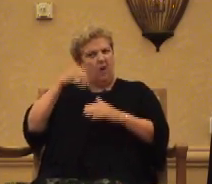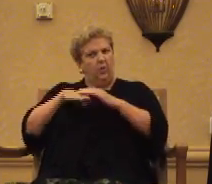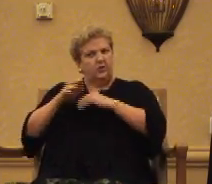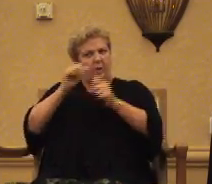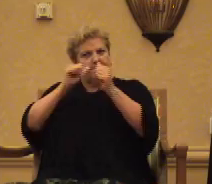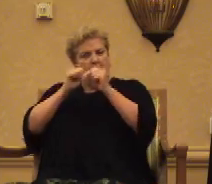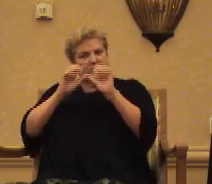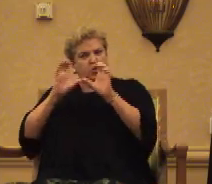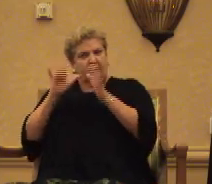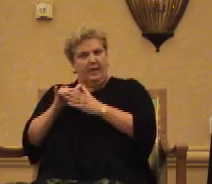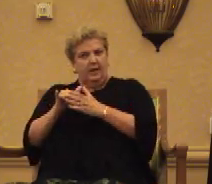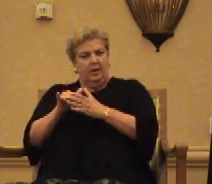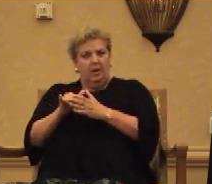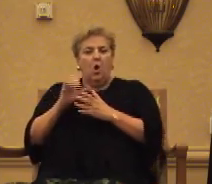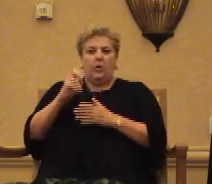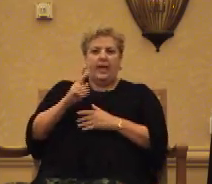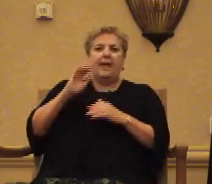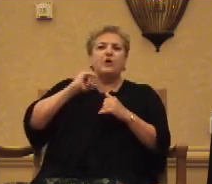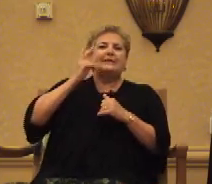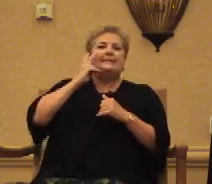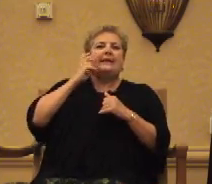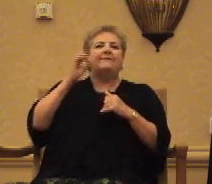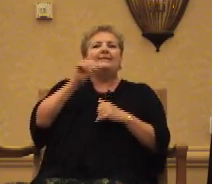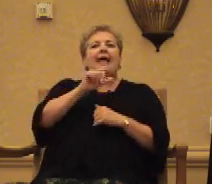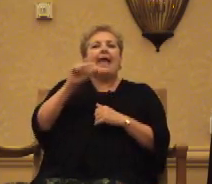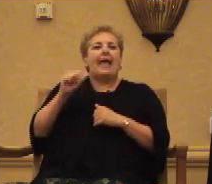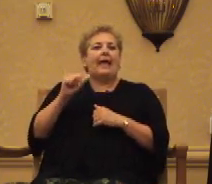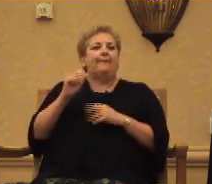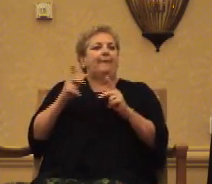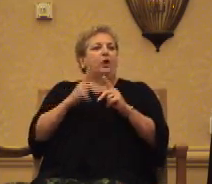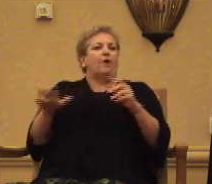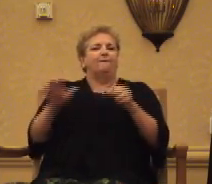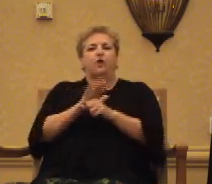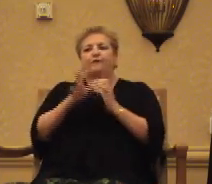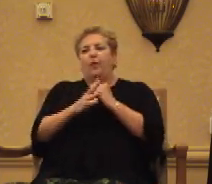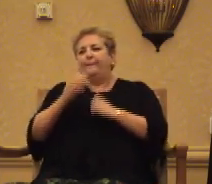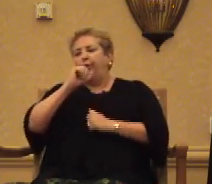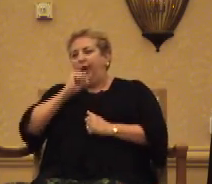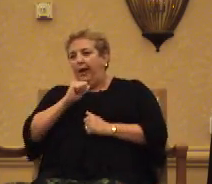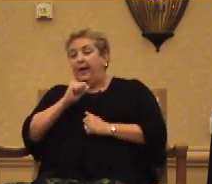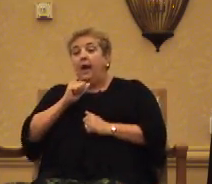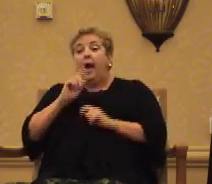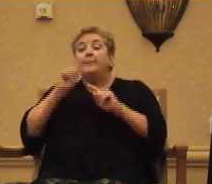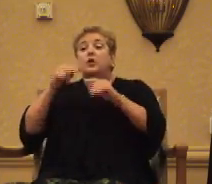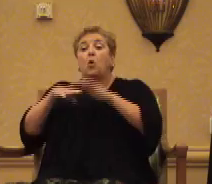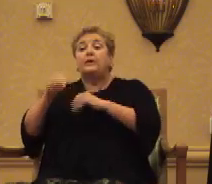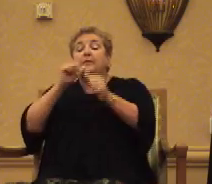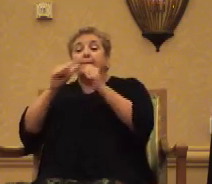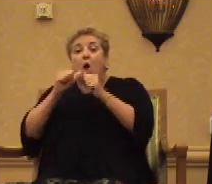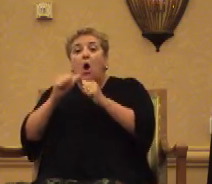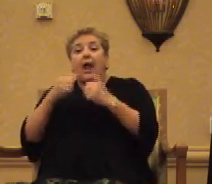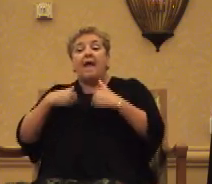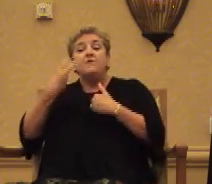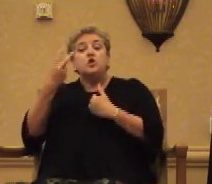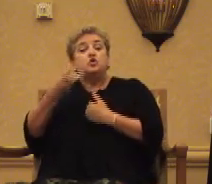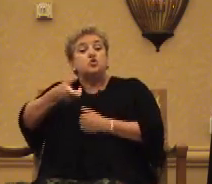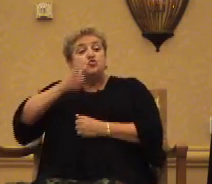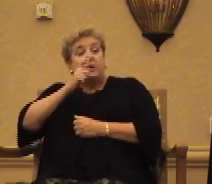I'm going to go in there, okay, I'm going to see if these AA people are full of crap or not. I'm going to have two drinks, that's it. Shut her down, go home. Now you can't smoke nothing,